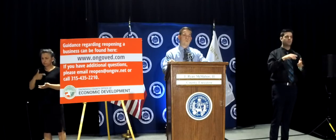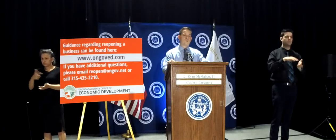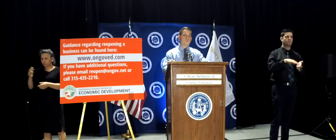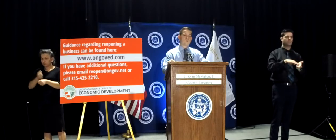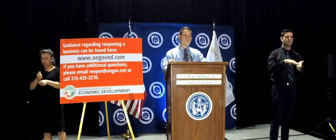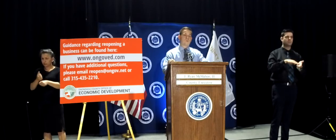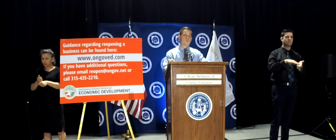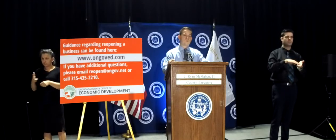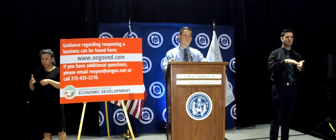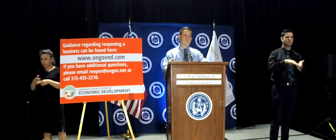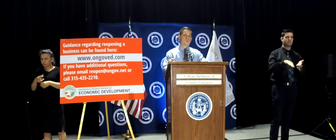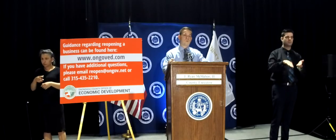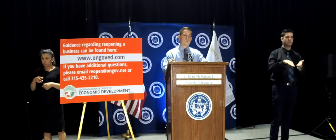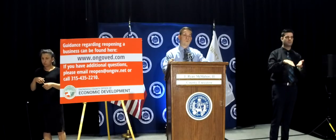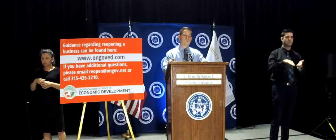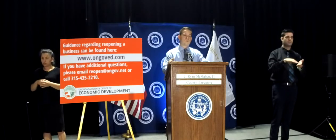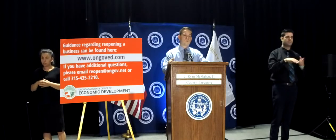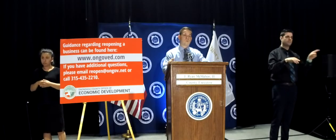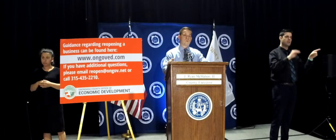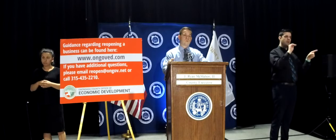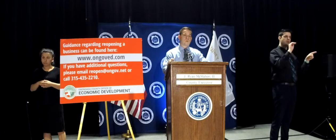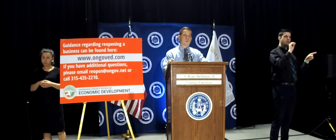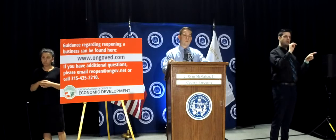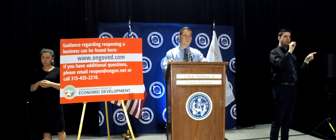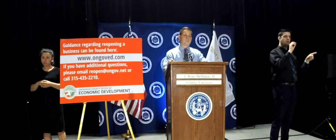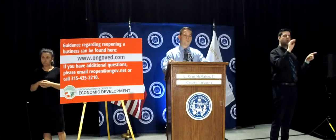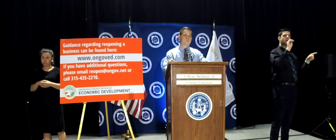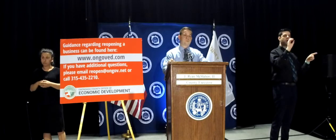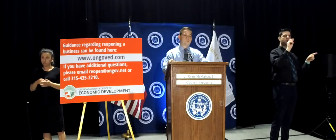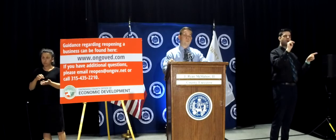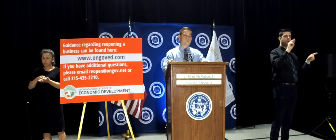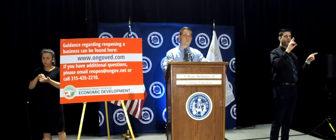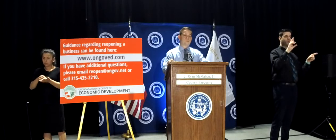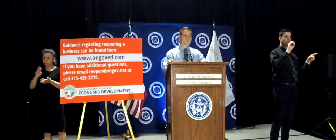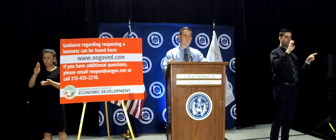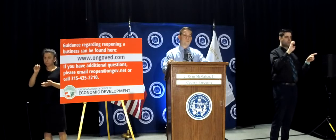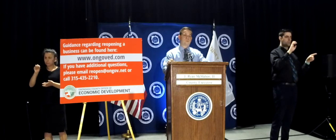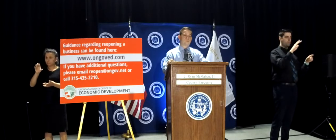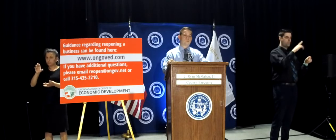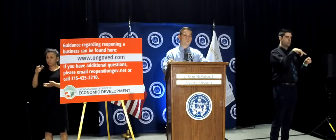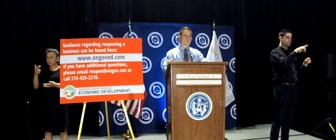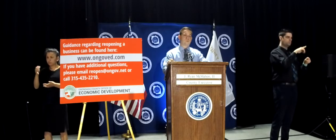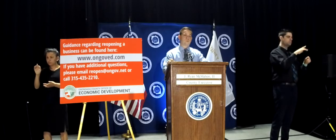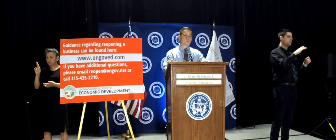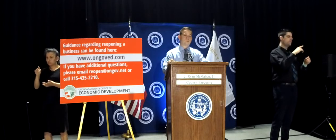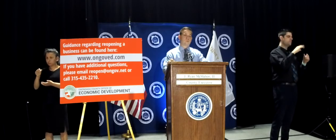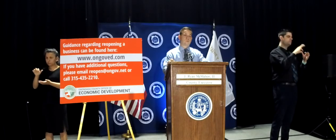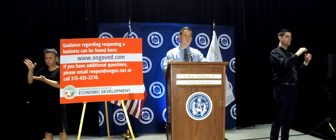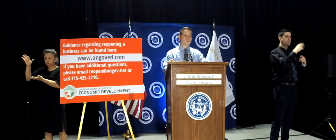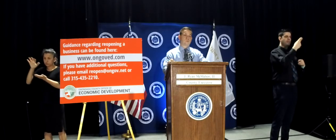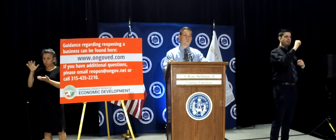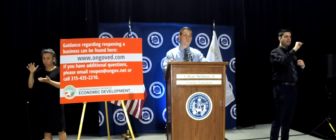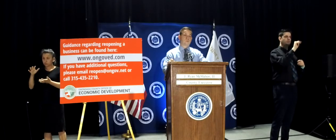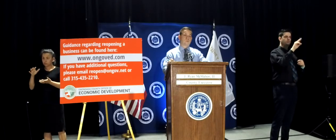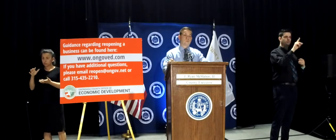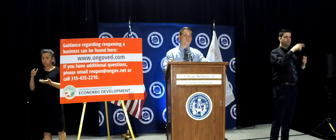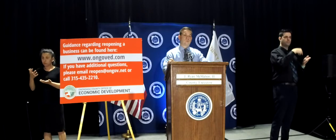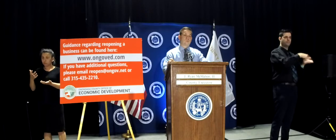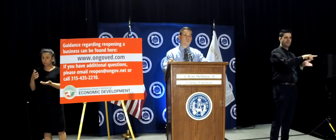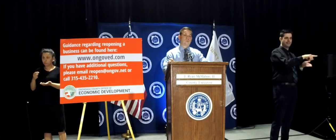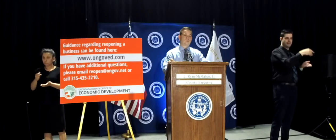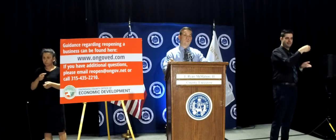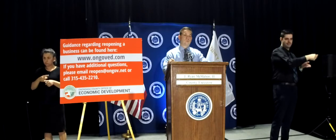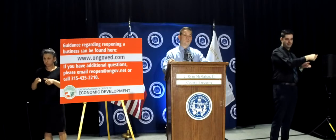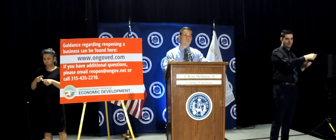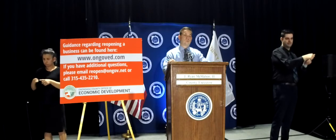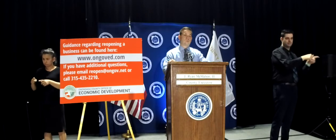to some employees the way that the CARES Act was based on population of a municipality. Do you know where